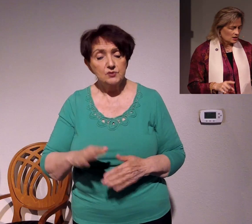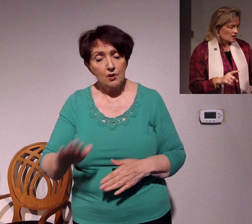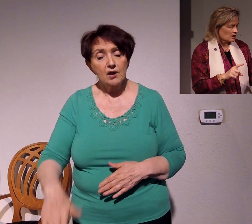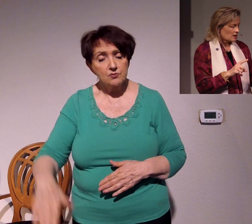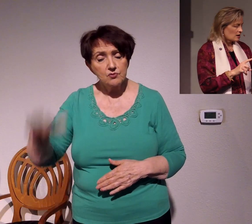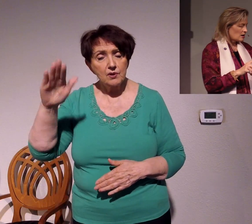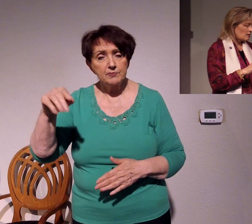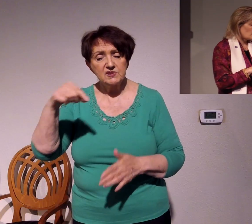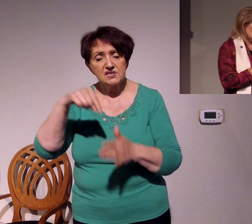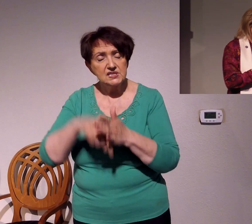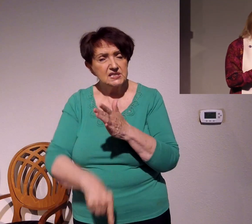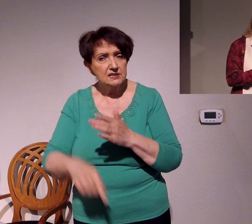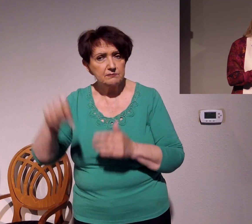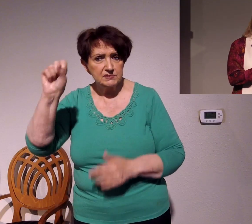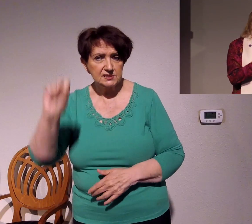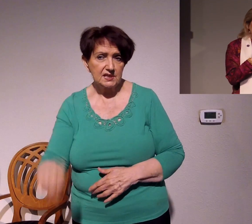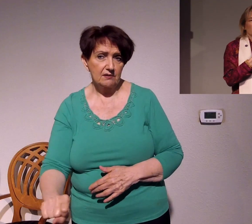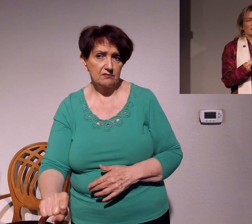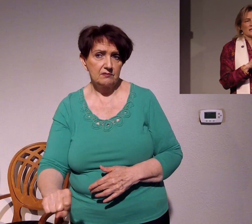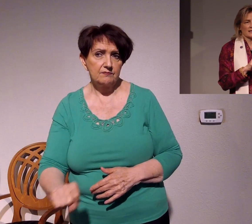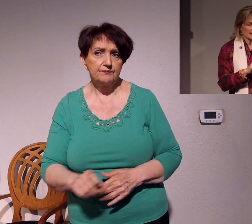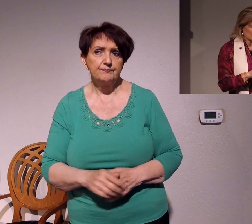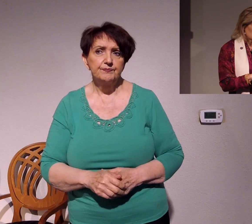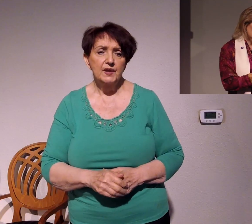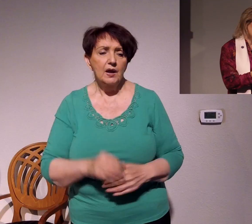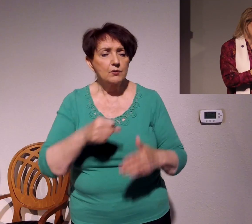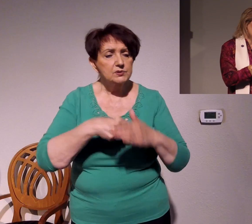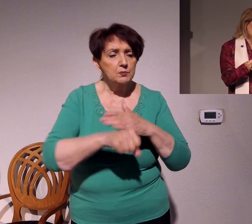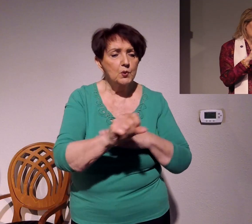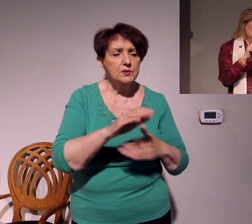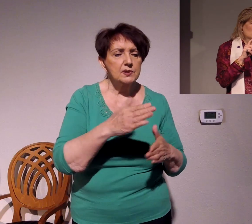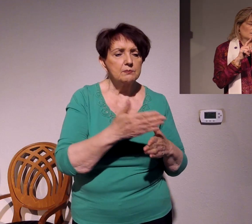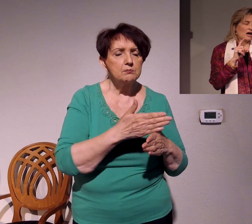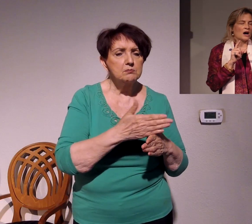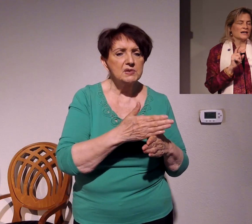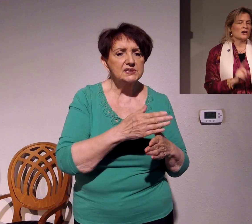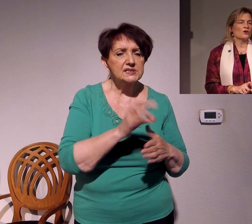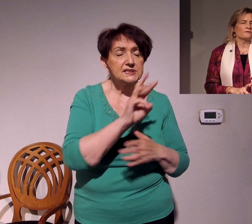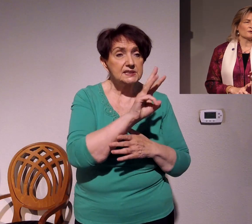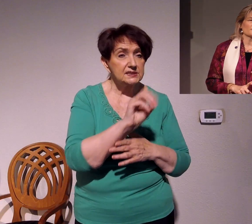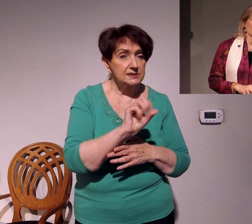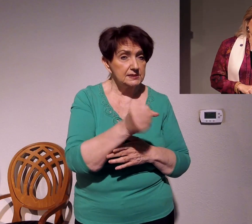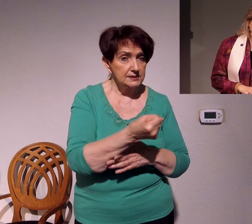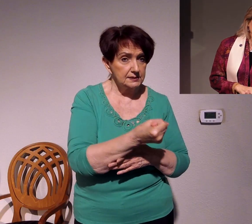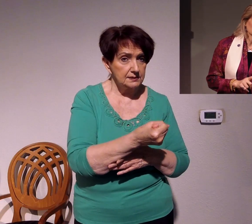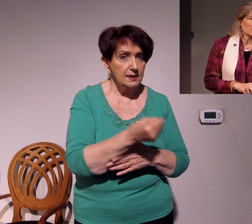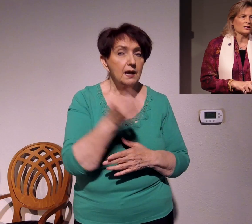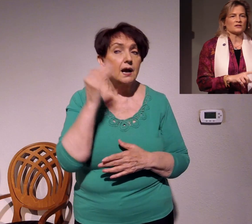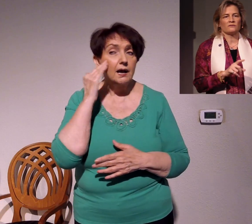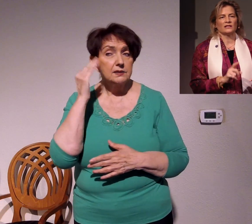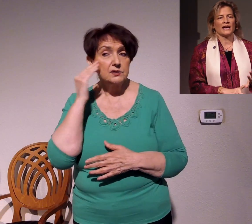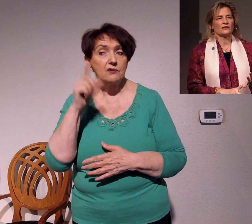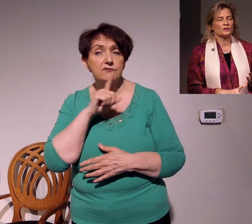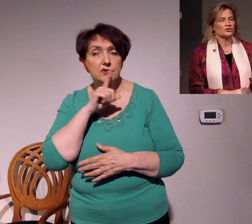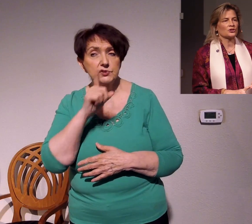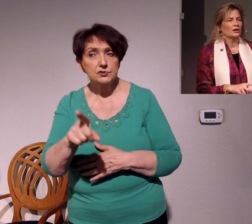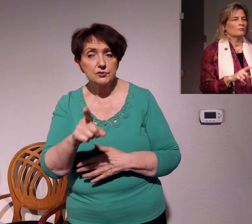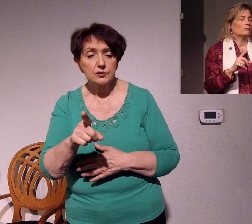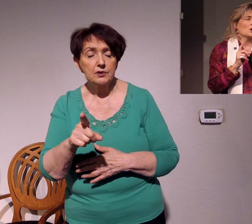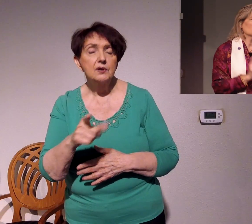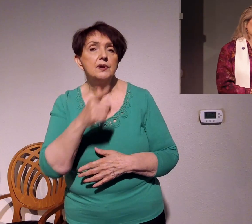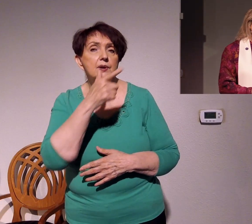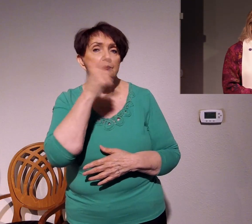South. I was born in the mid-'60s. I know for a fact, because of the